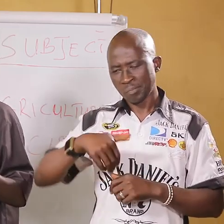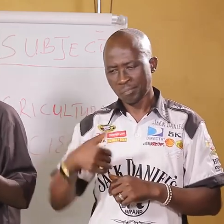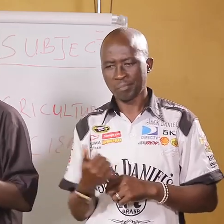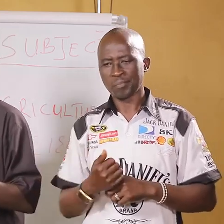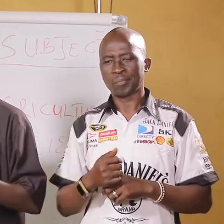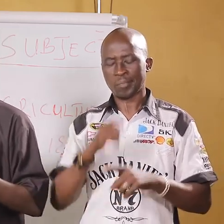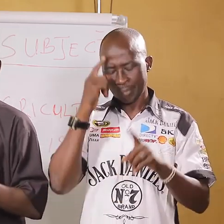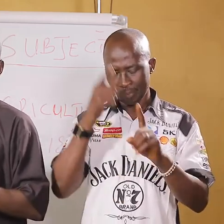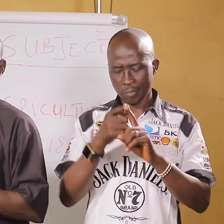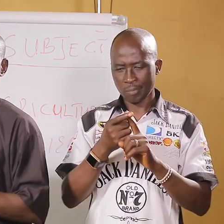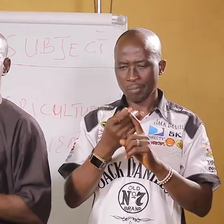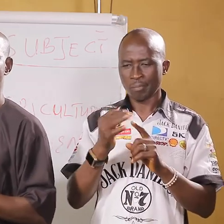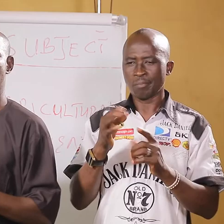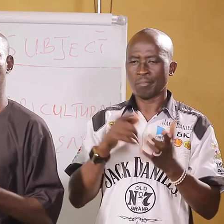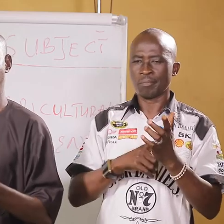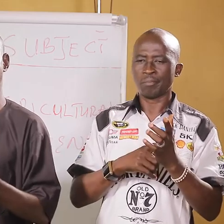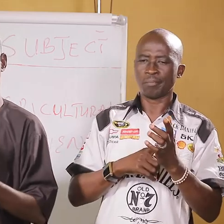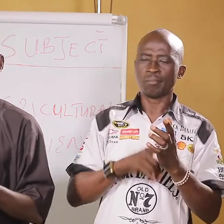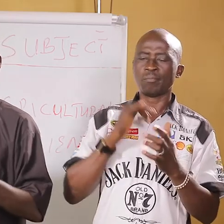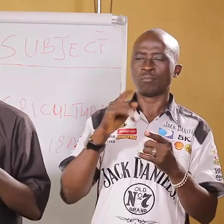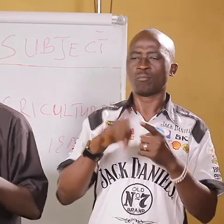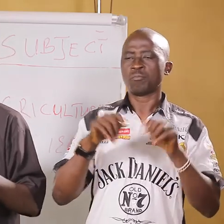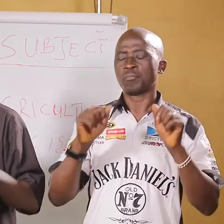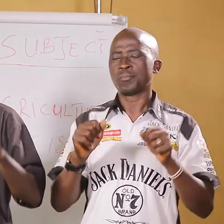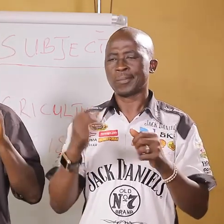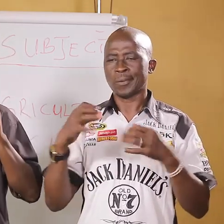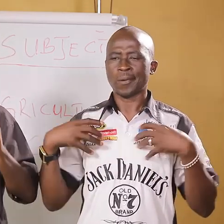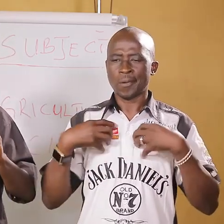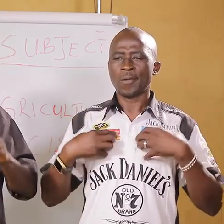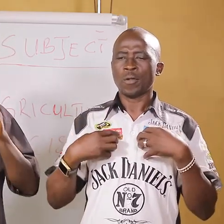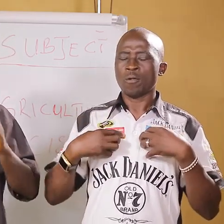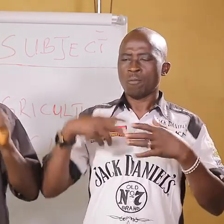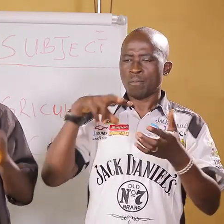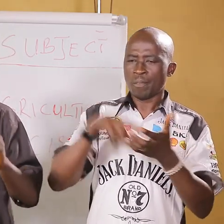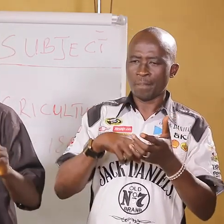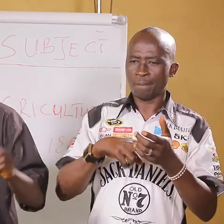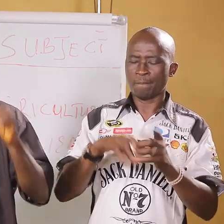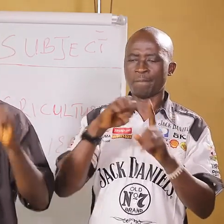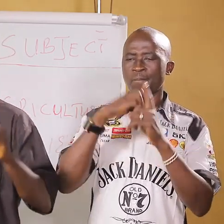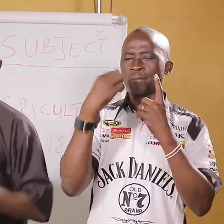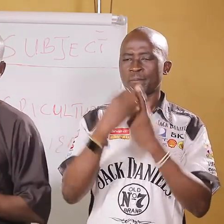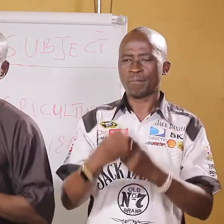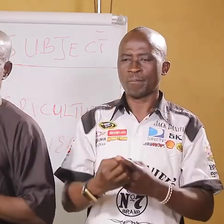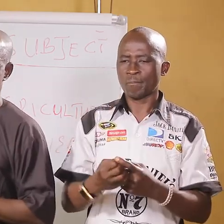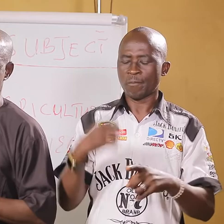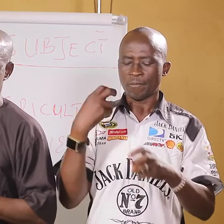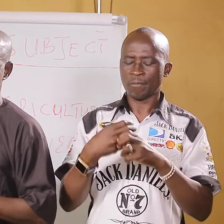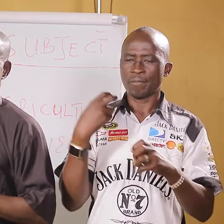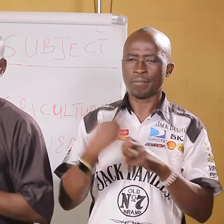Another aim of animal improvement, to enable the animal withstand environmental